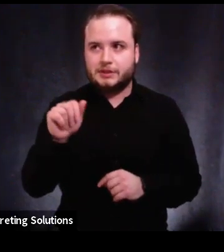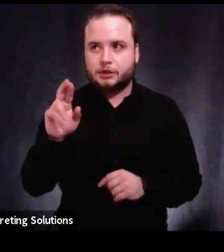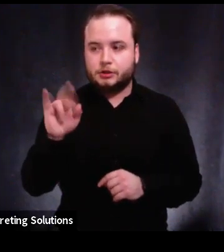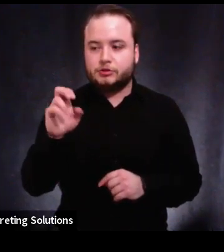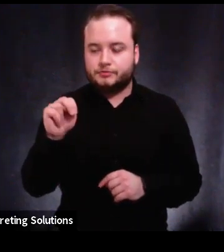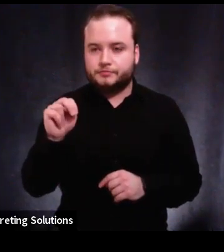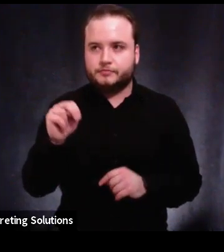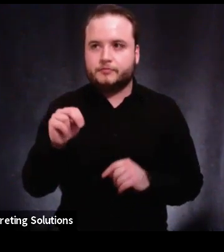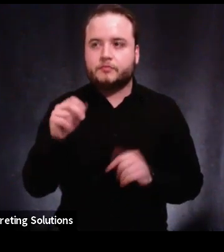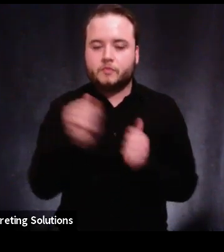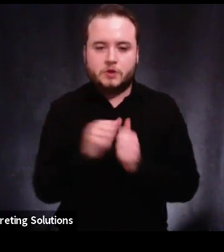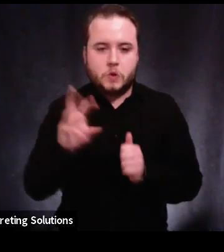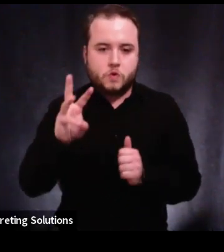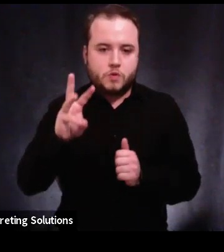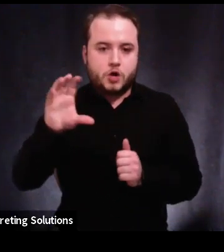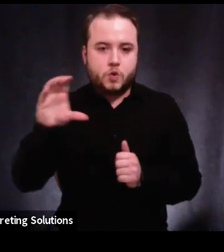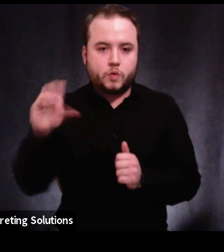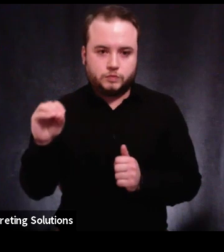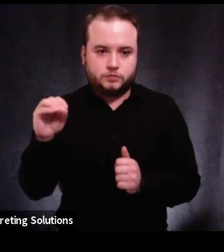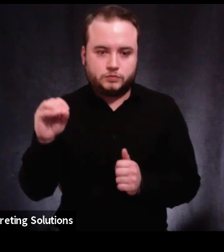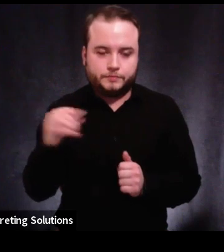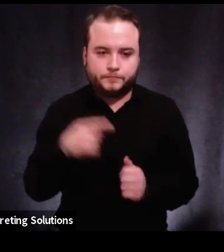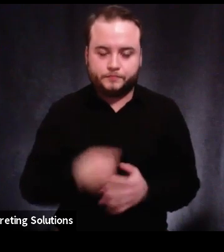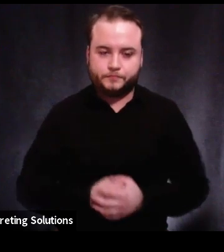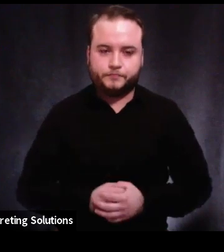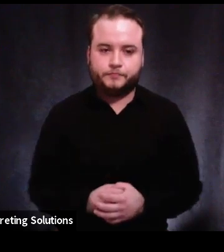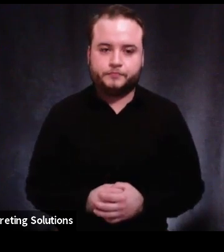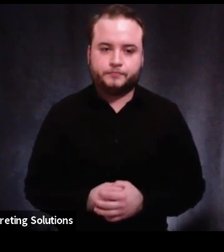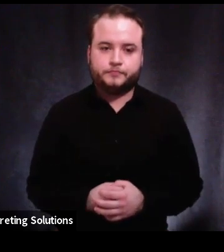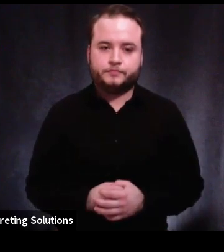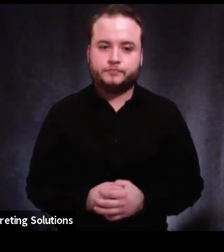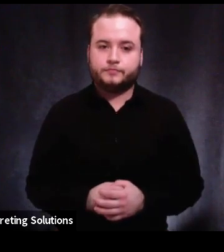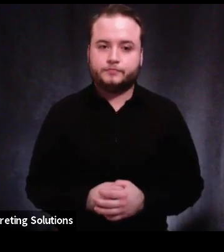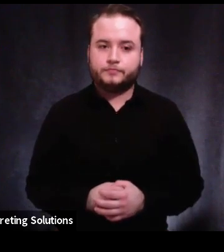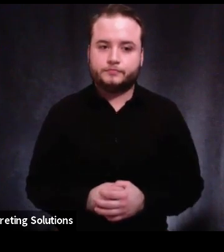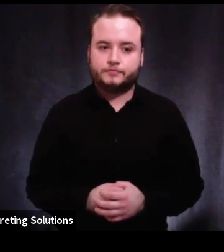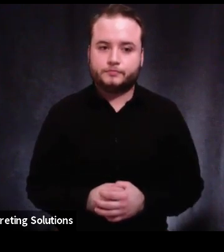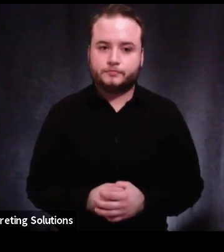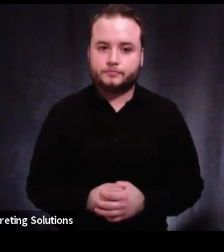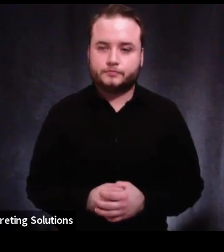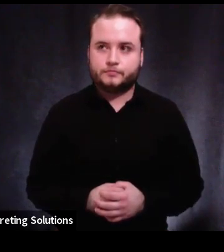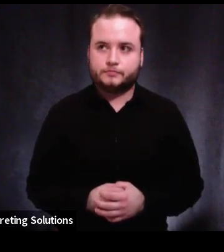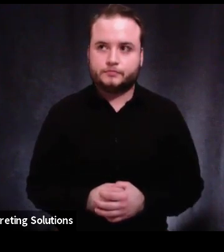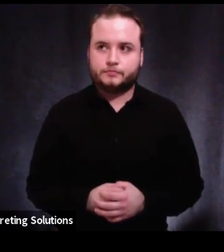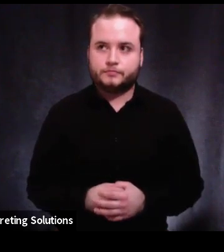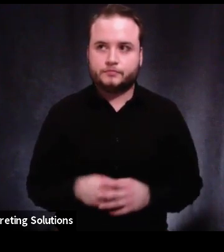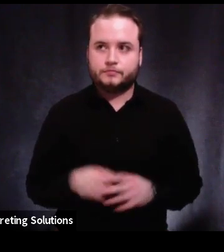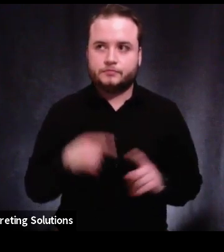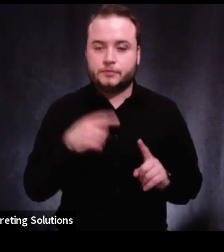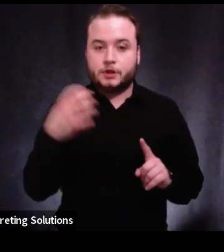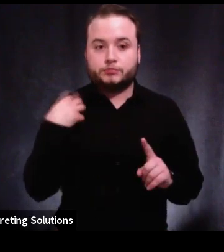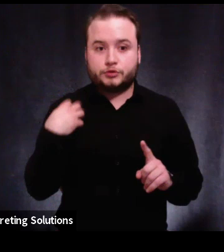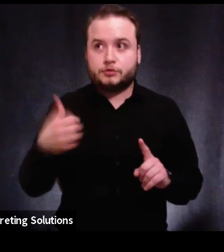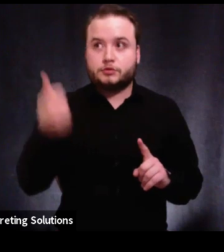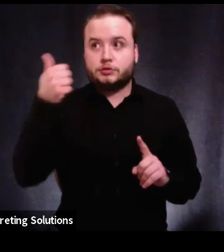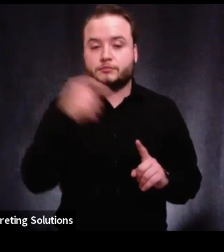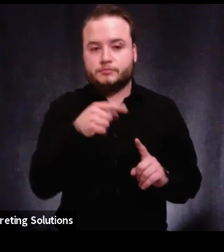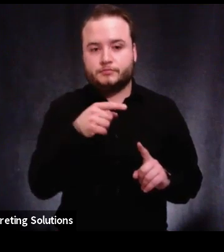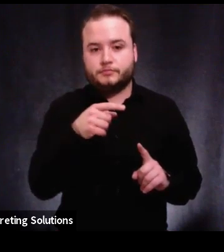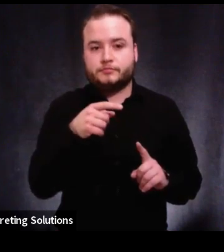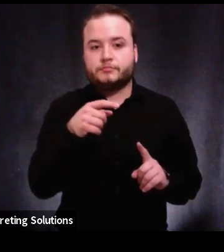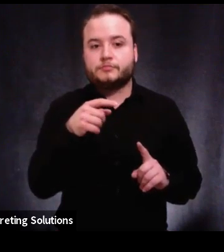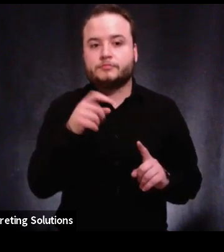you, commissioners. I know you guys aren't policy makers per se, but most of the policies that have been put